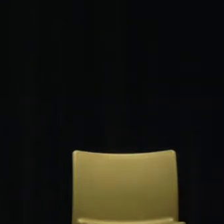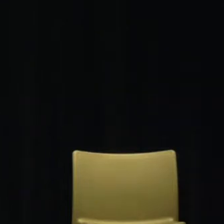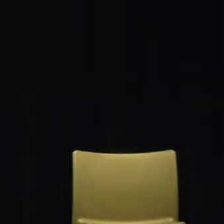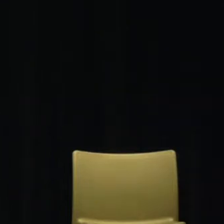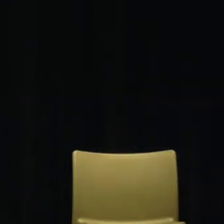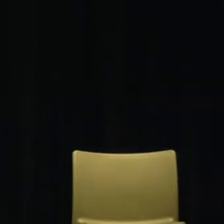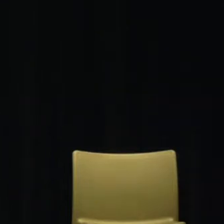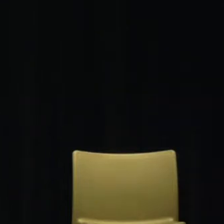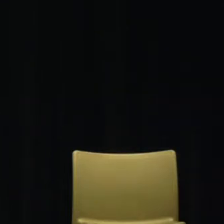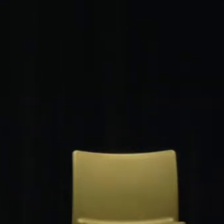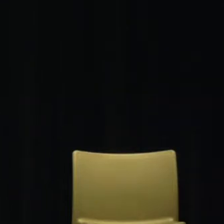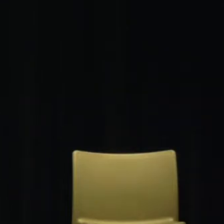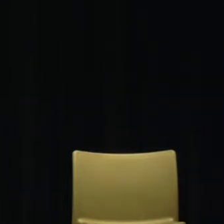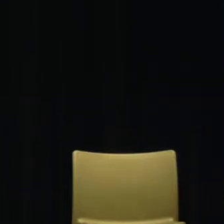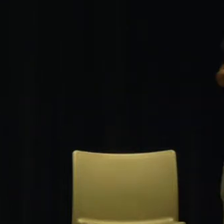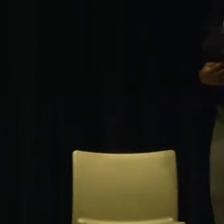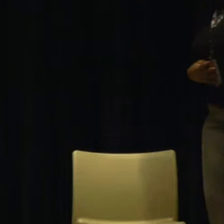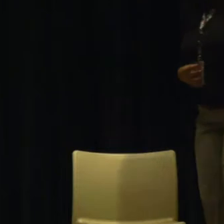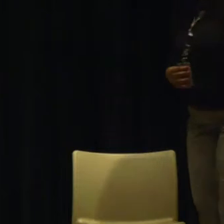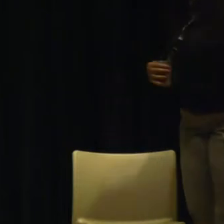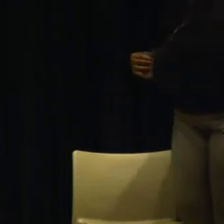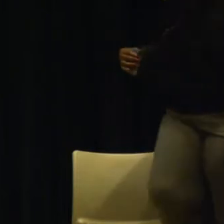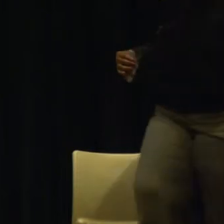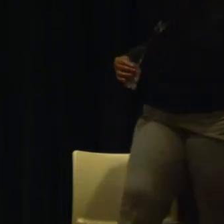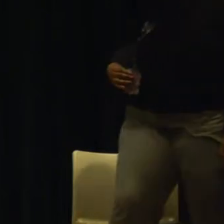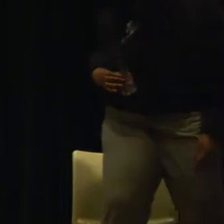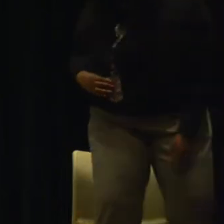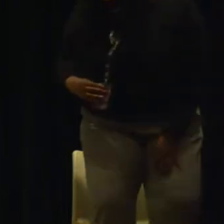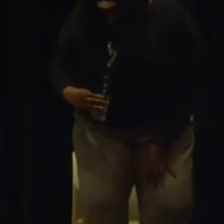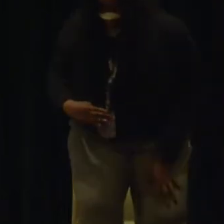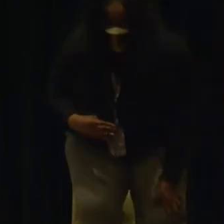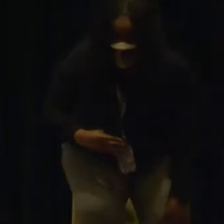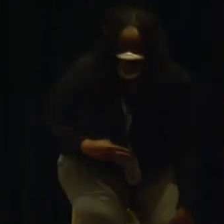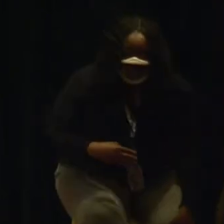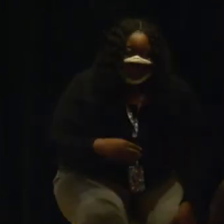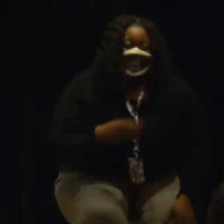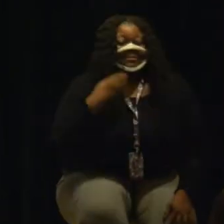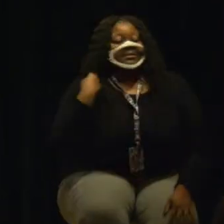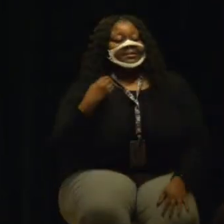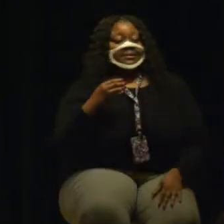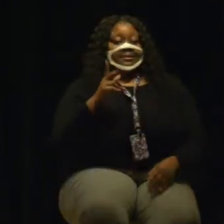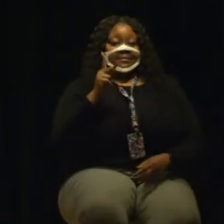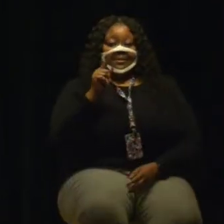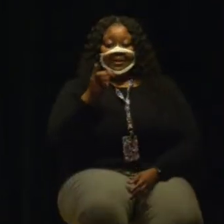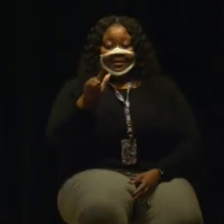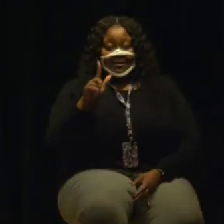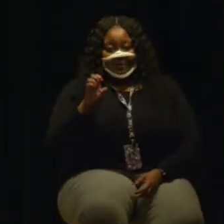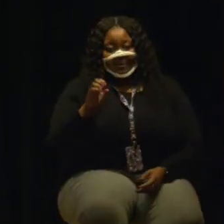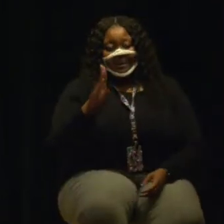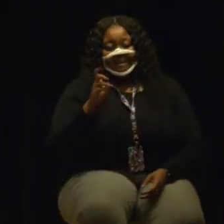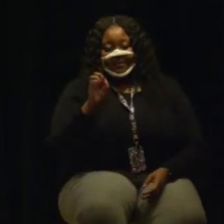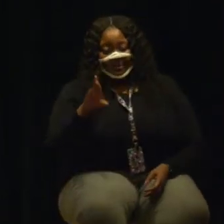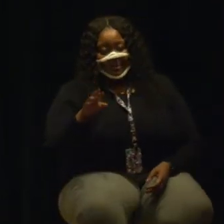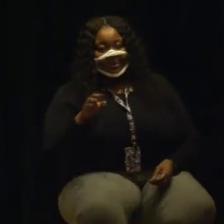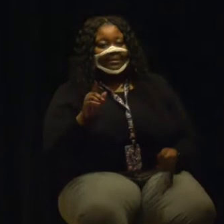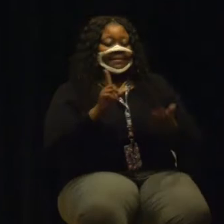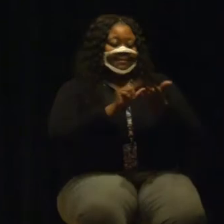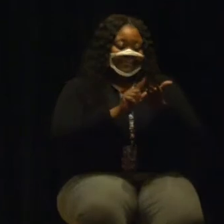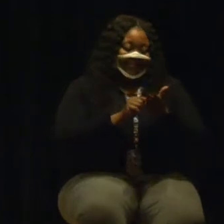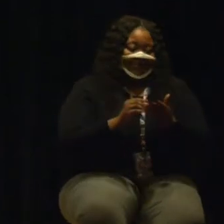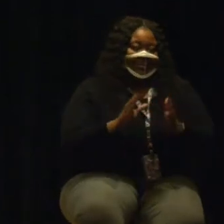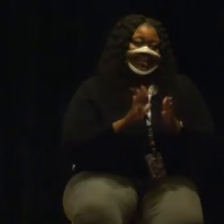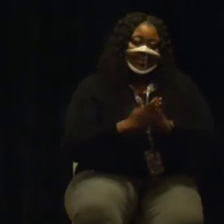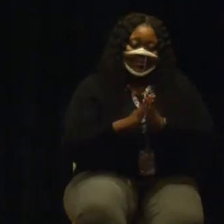material. Kyle Baker's book, Confessions of Matt Turner, which he originally self-published and then published as a